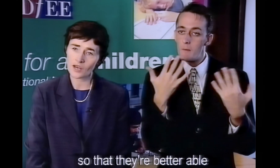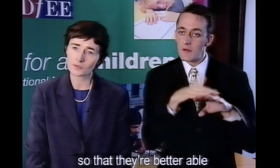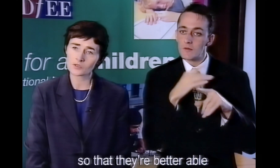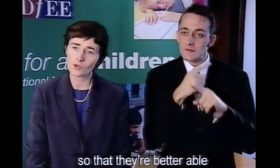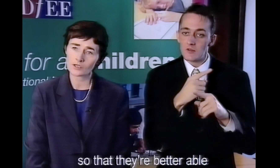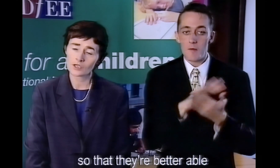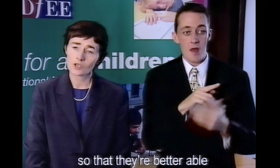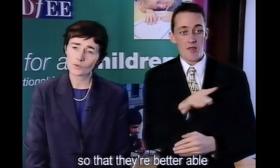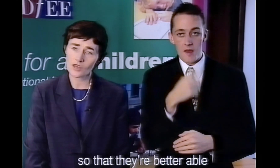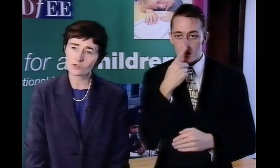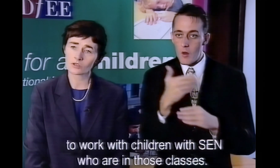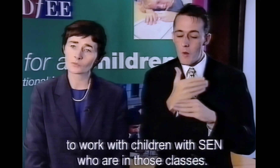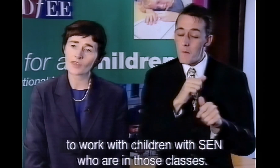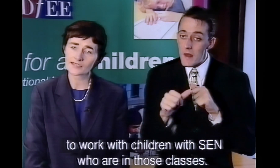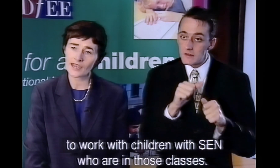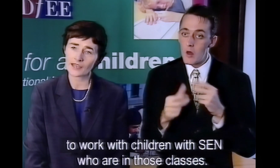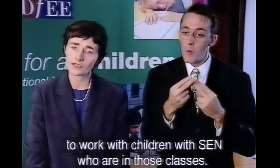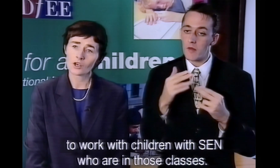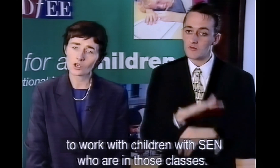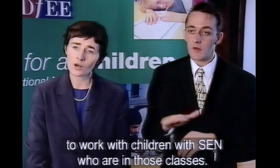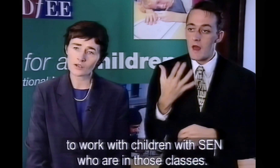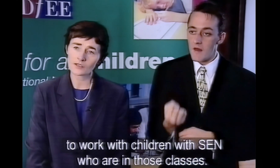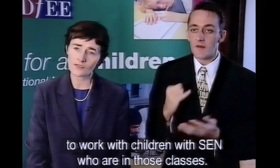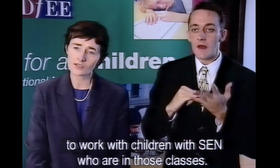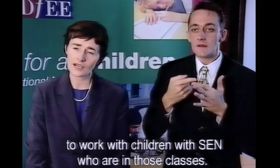able to work with those children with SEN who are in those classes.